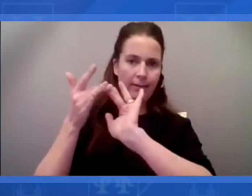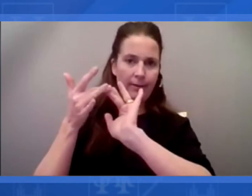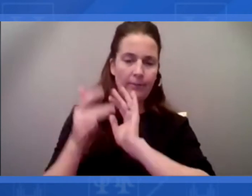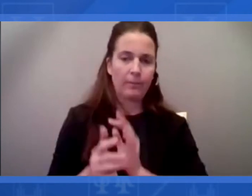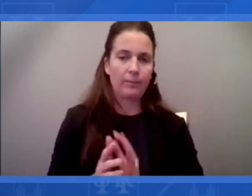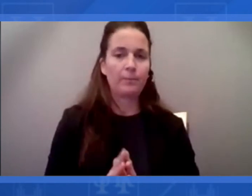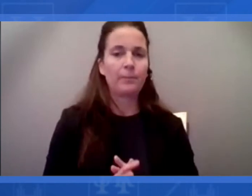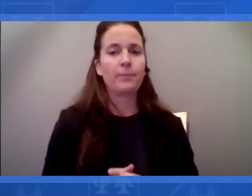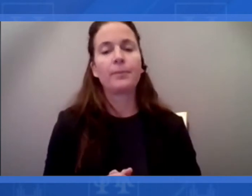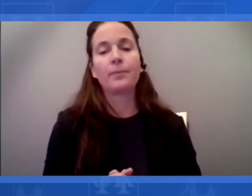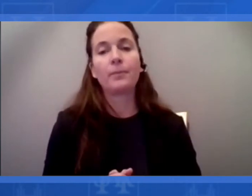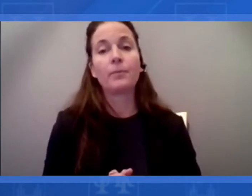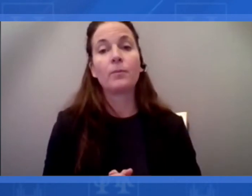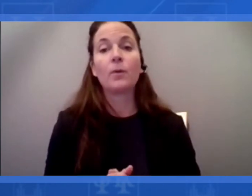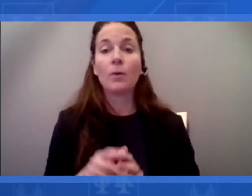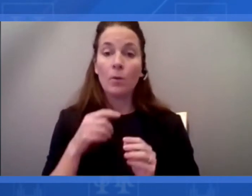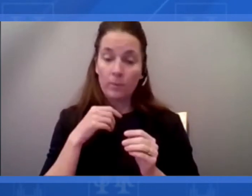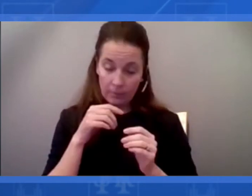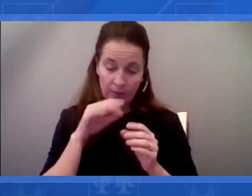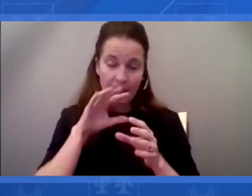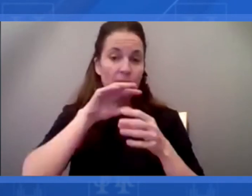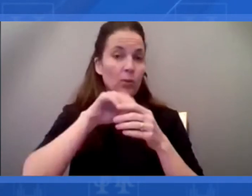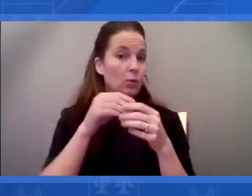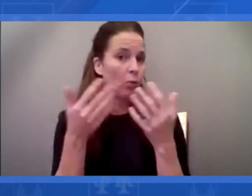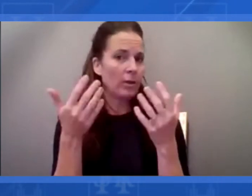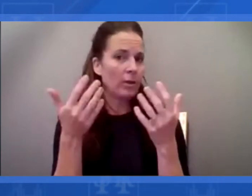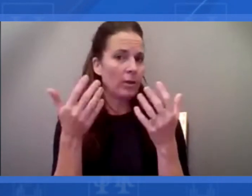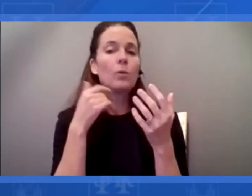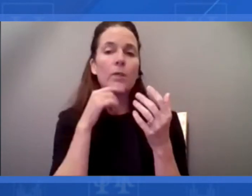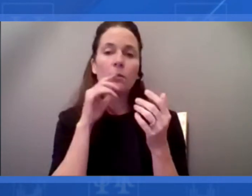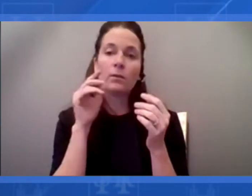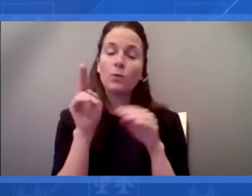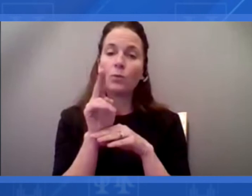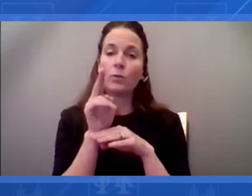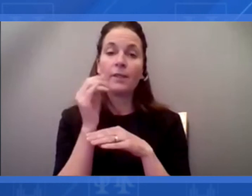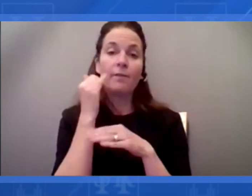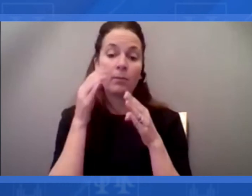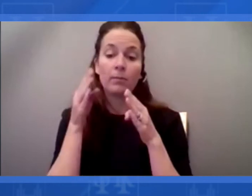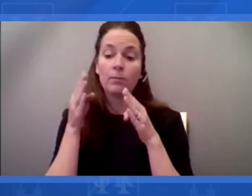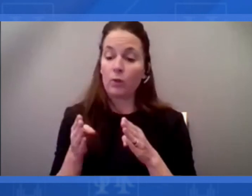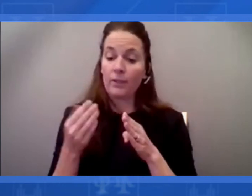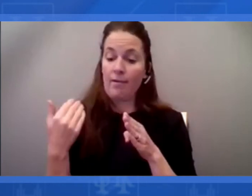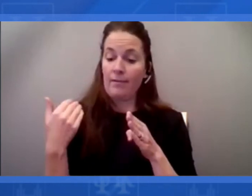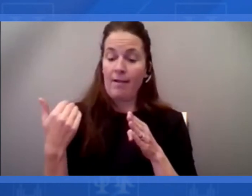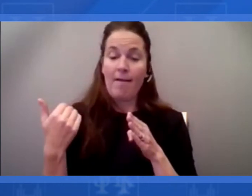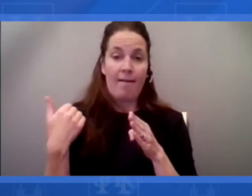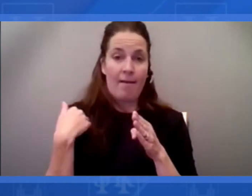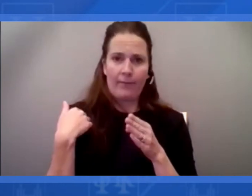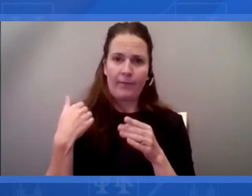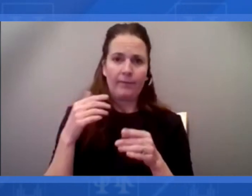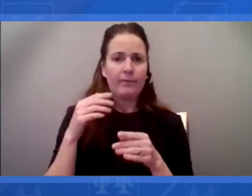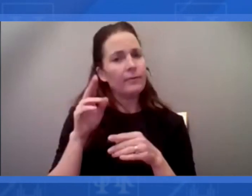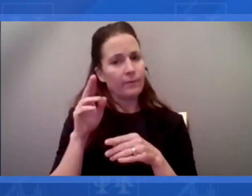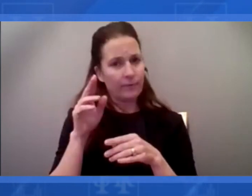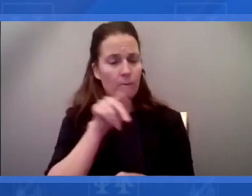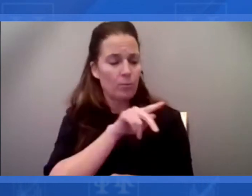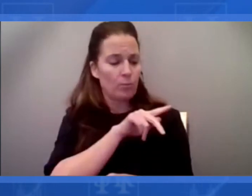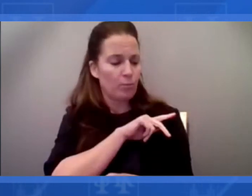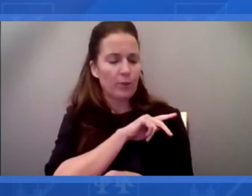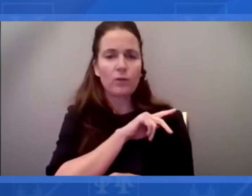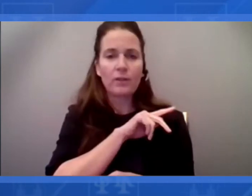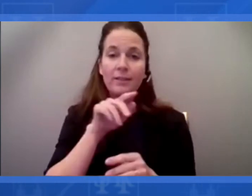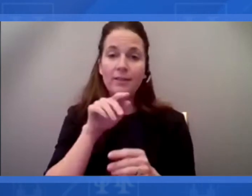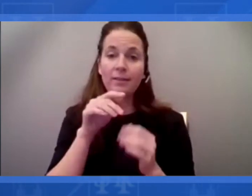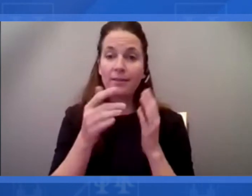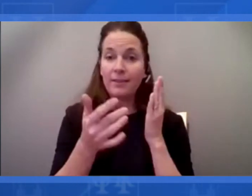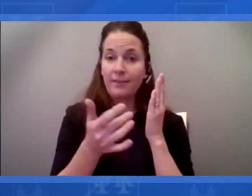This includes tracking when the customer being passed is using a personal mobility device. This tracking helps